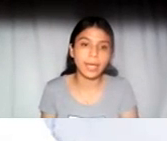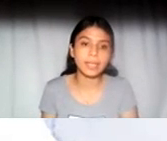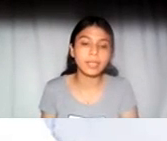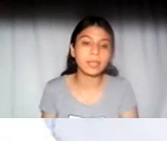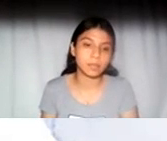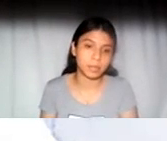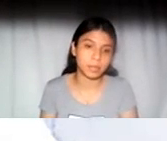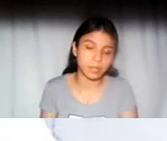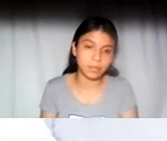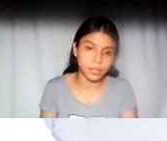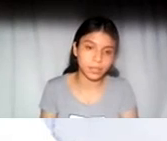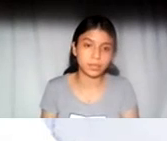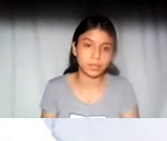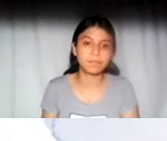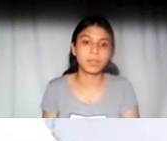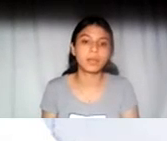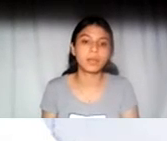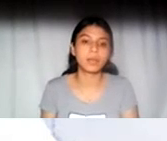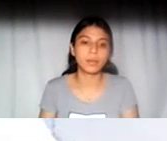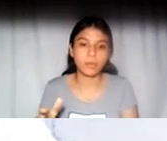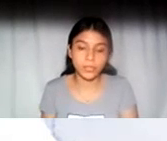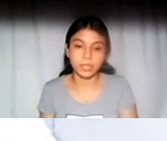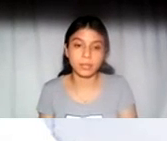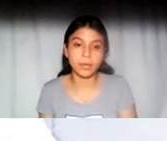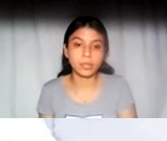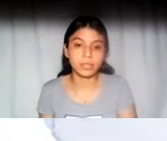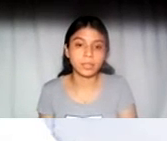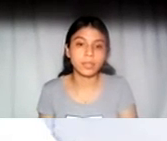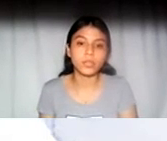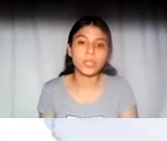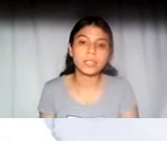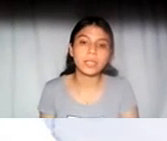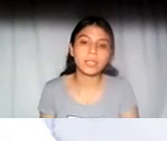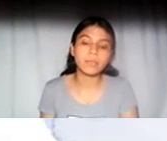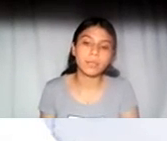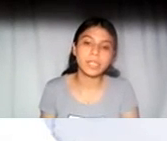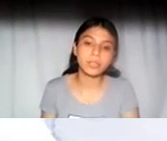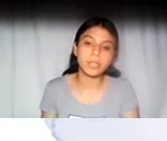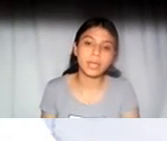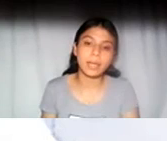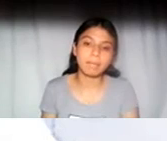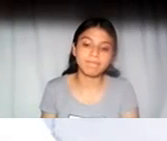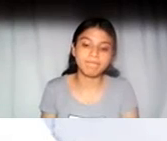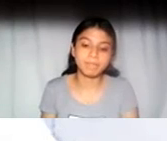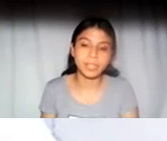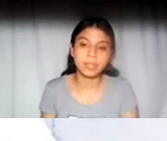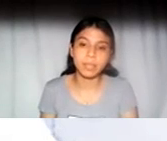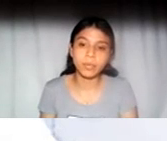any specific function. Functional mouthing usually that information and disambiguate